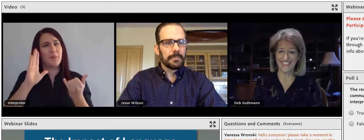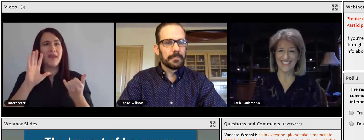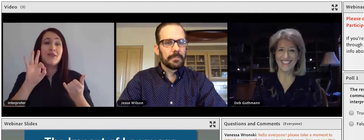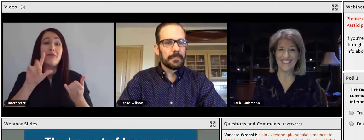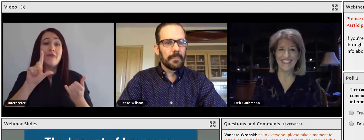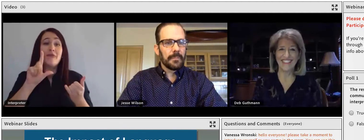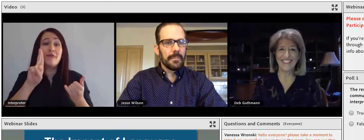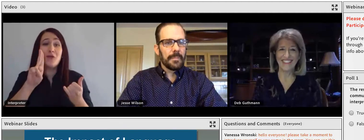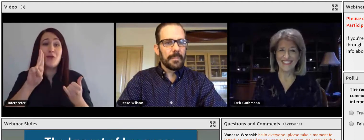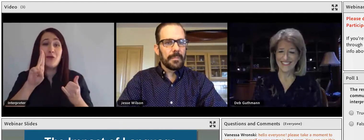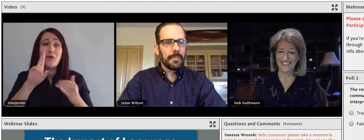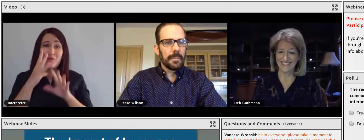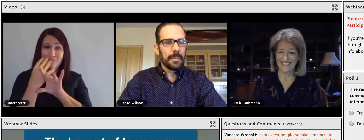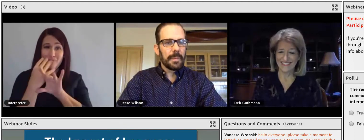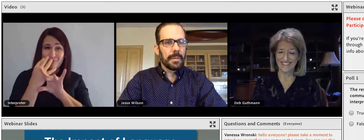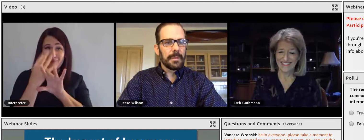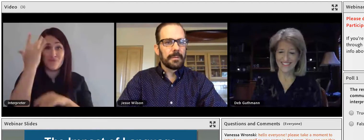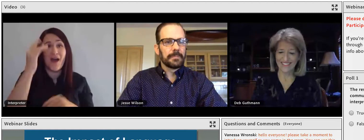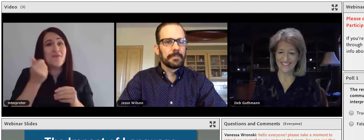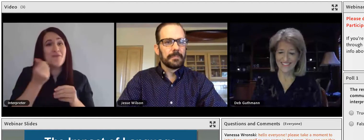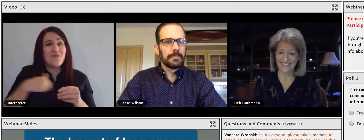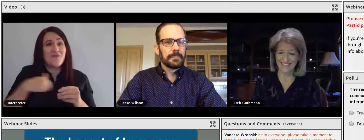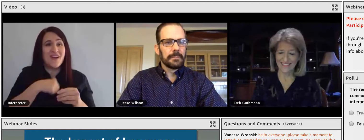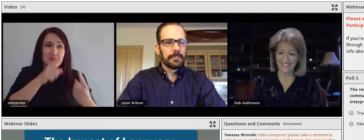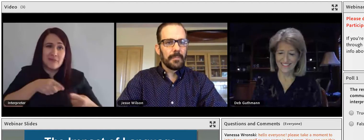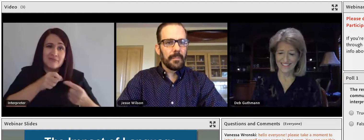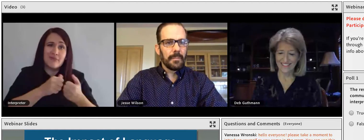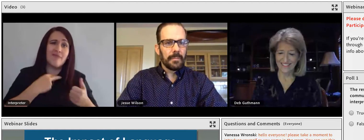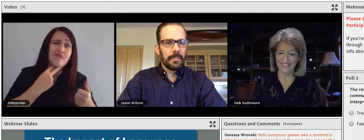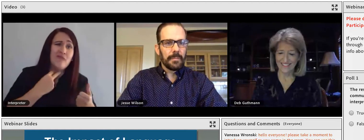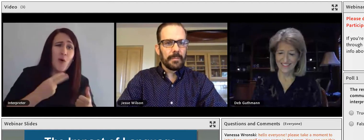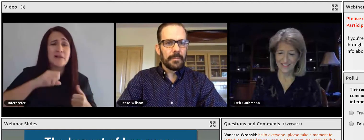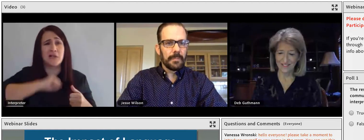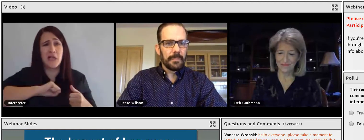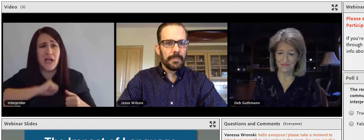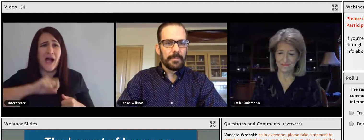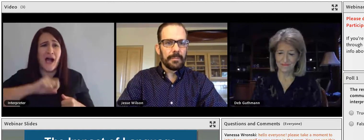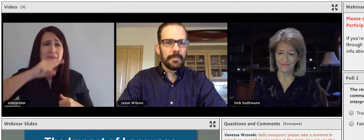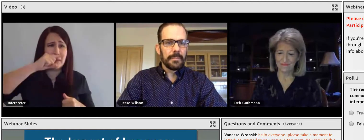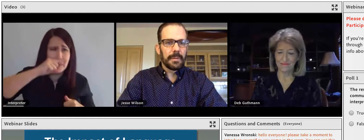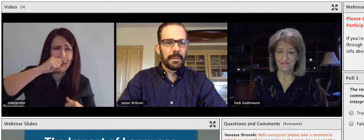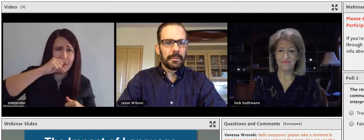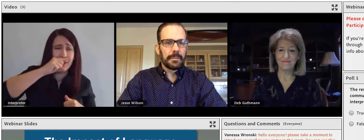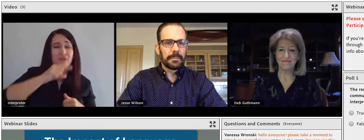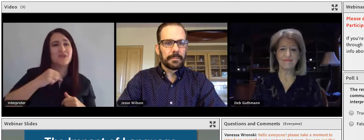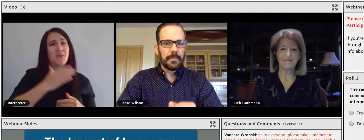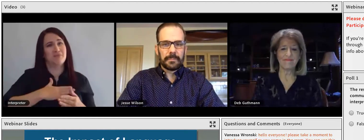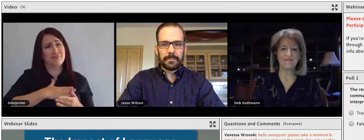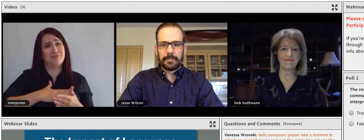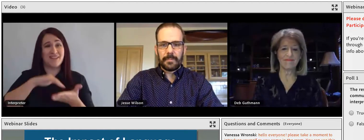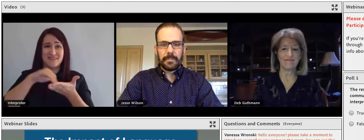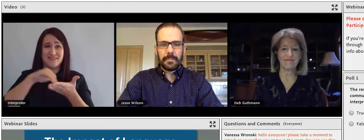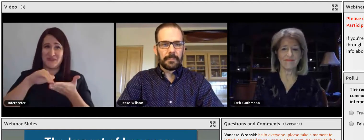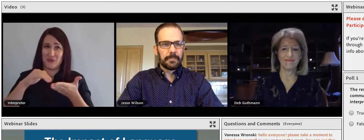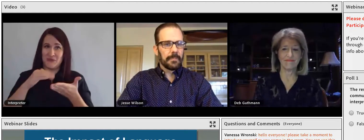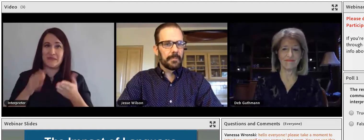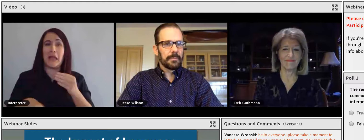presenting or talking to you are struggling with voice and coughing and sneezing, so please excuse extra sounds that happen along the